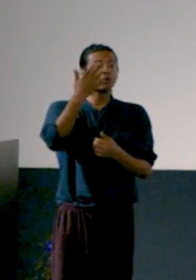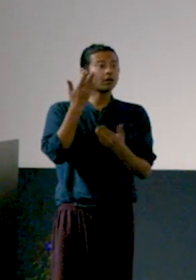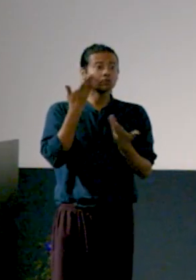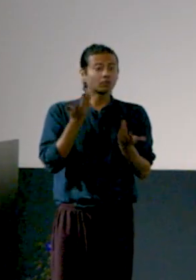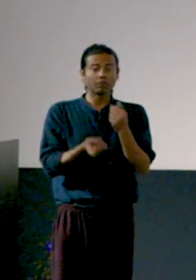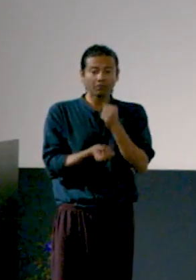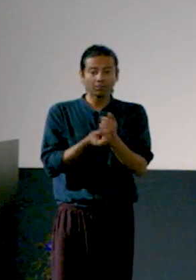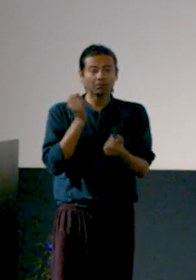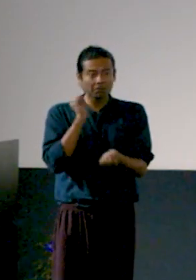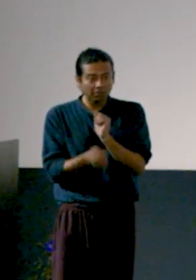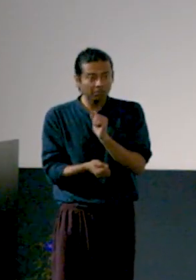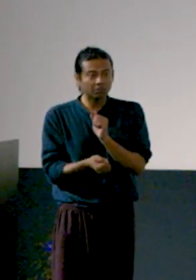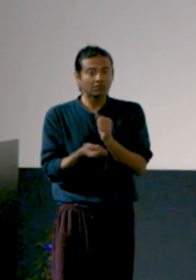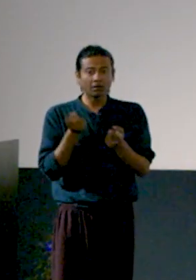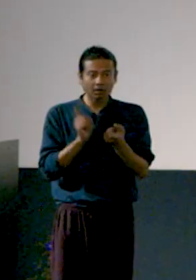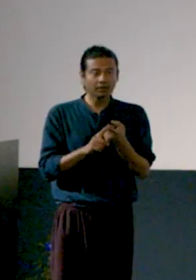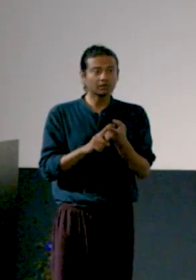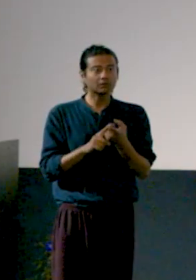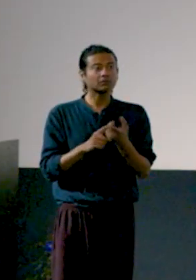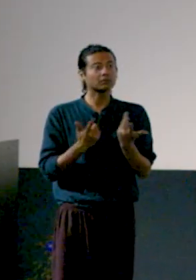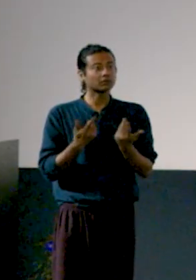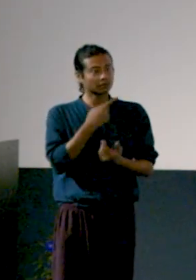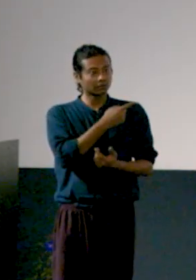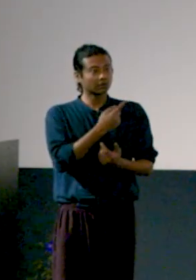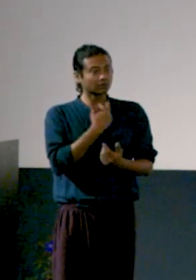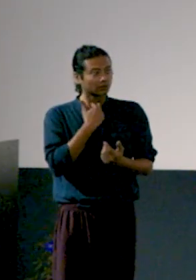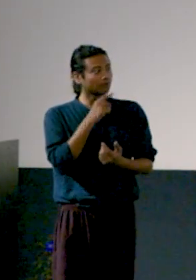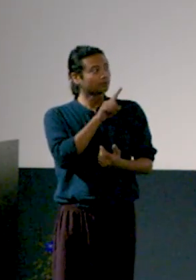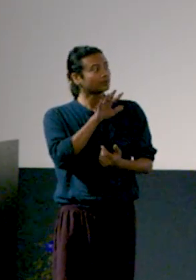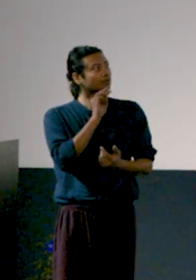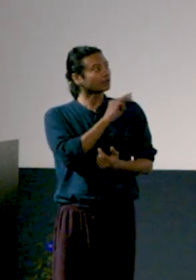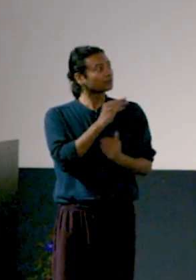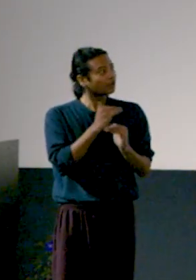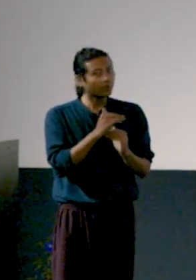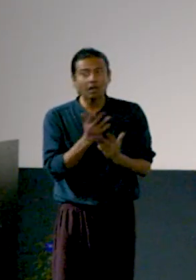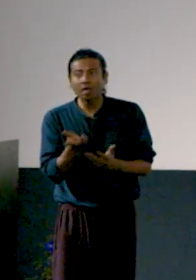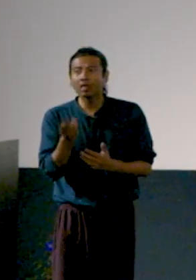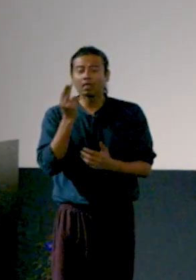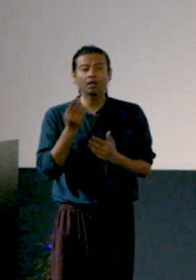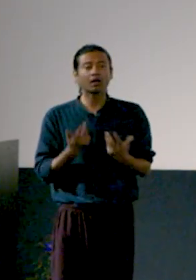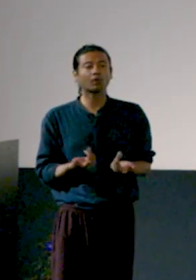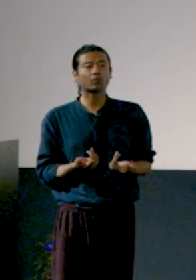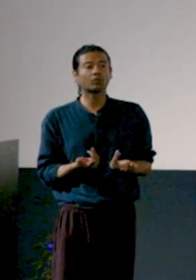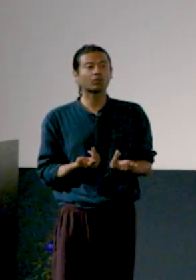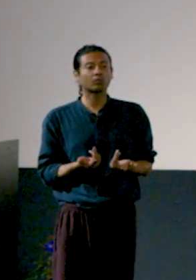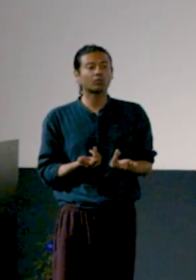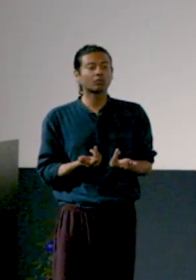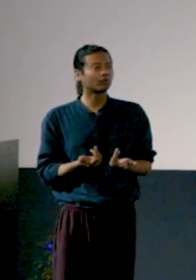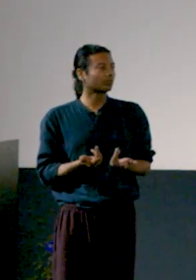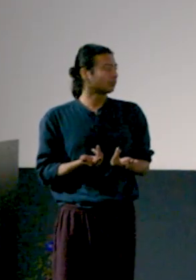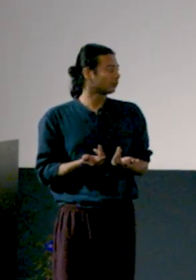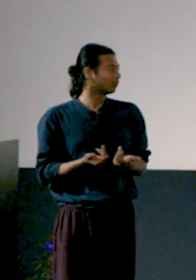be removed. The total sum assured limit has to be also